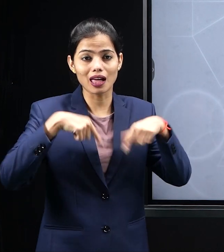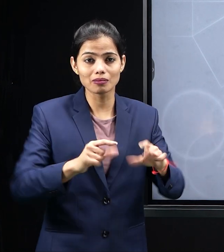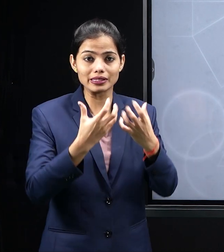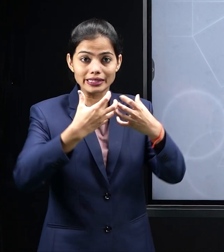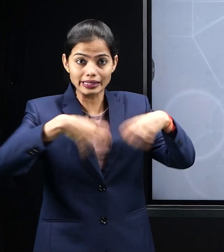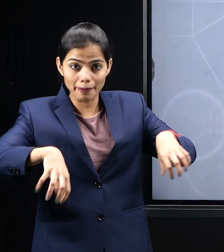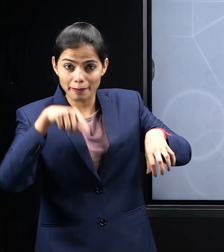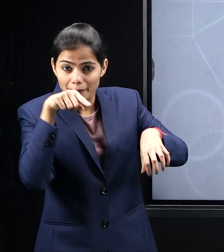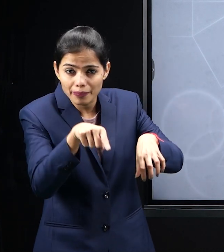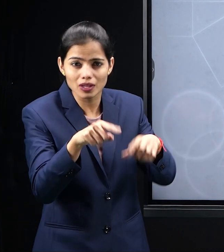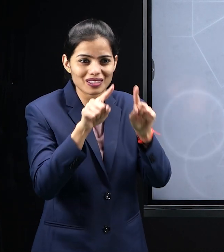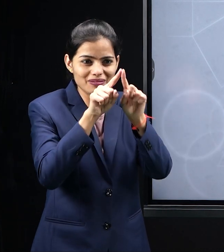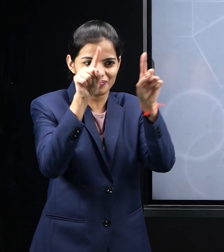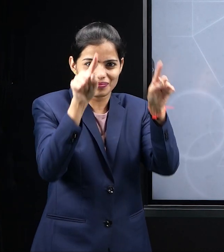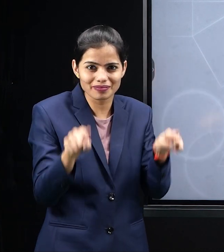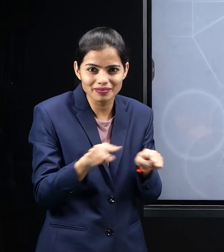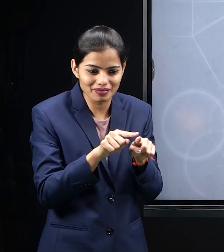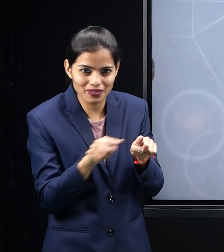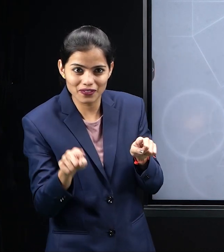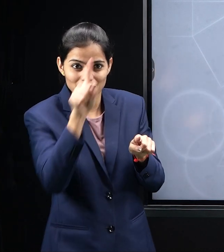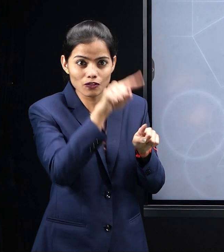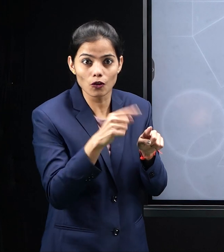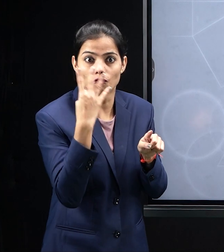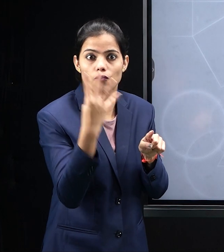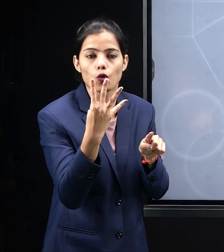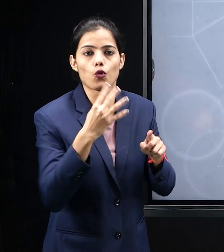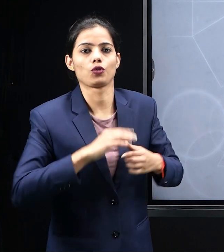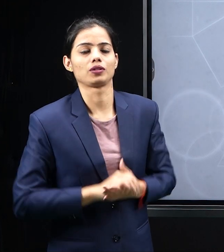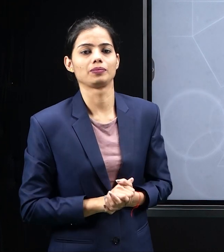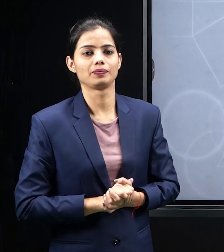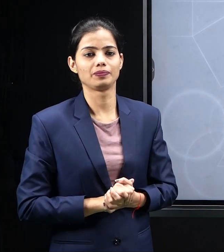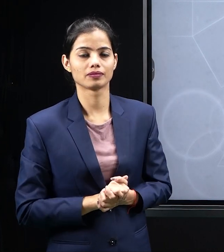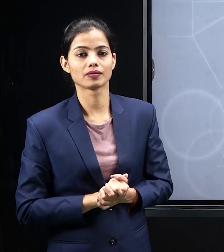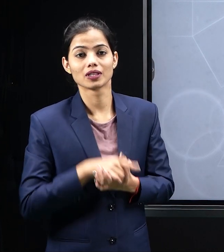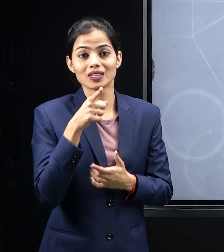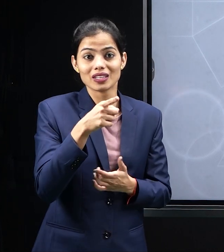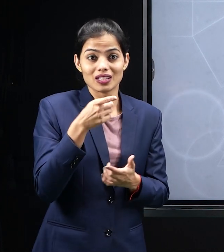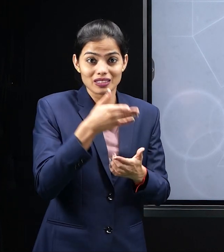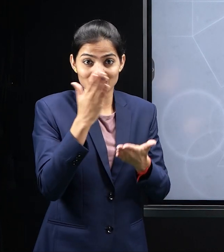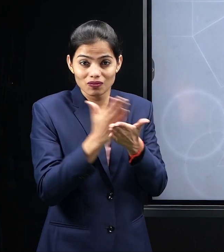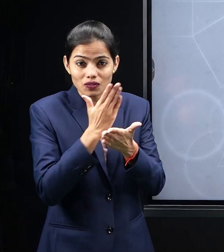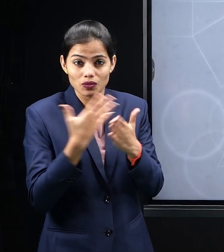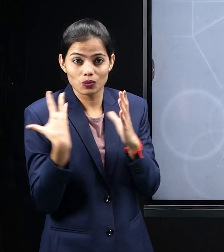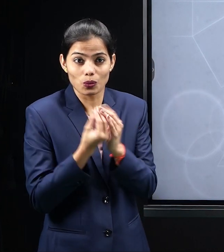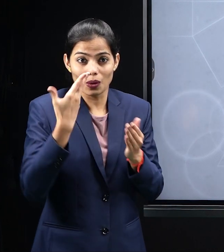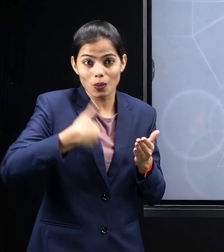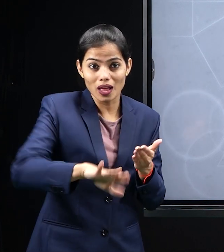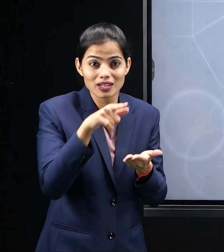Let's dive into the realm of four-sided wonders. In this lesson, we will embark on